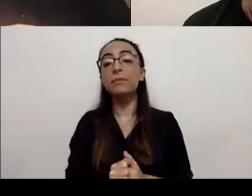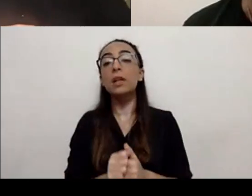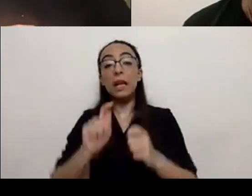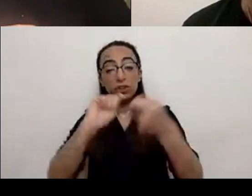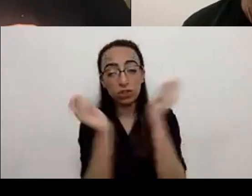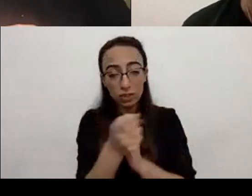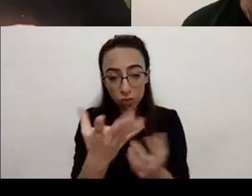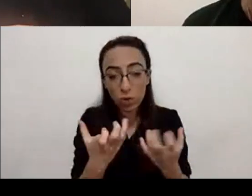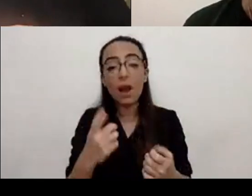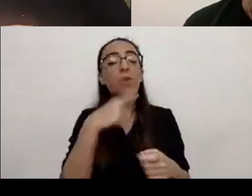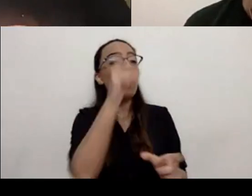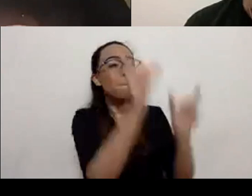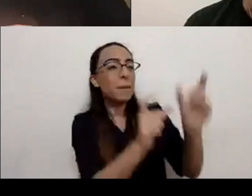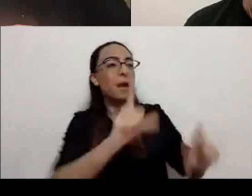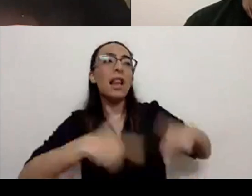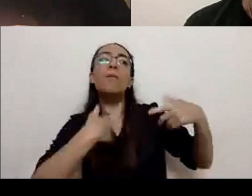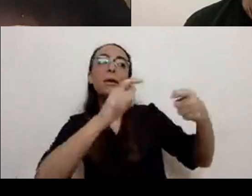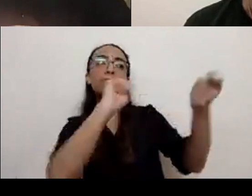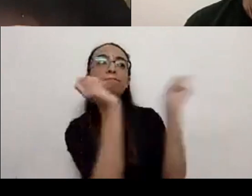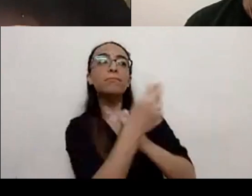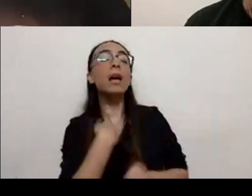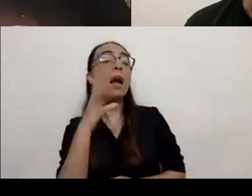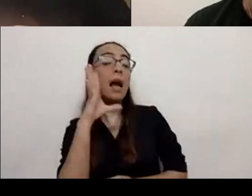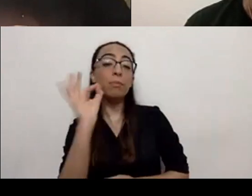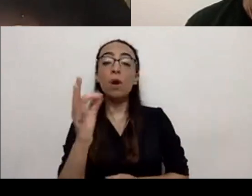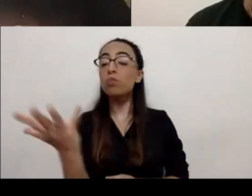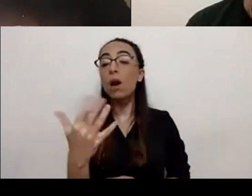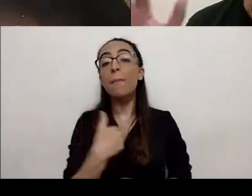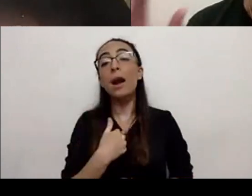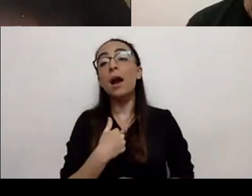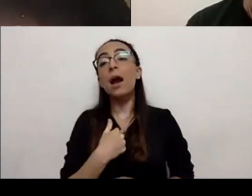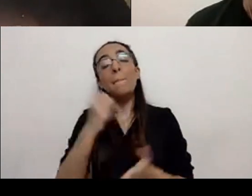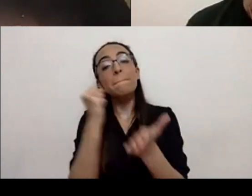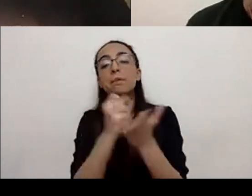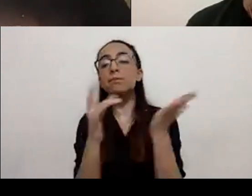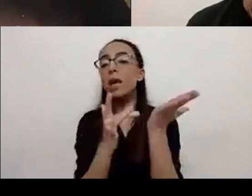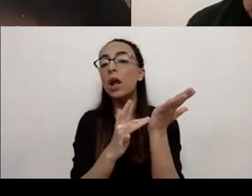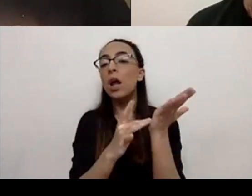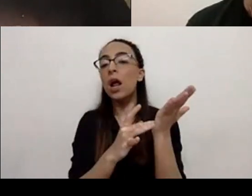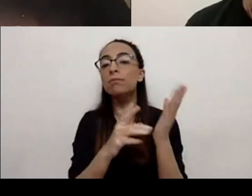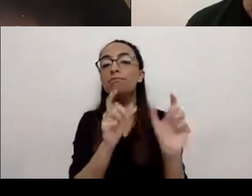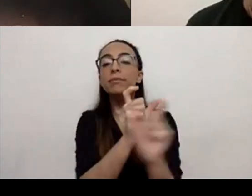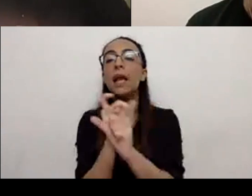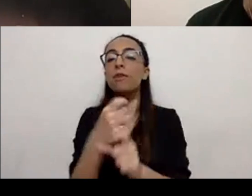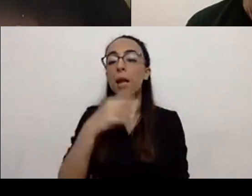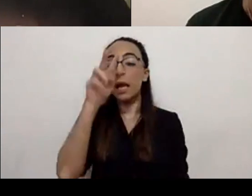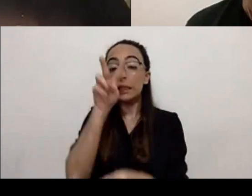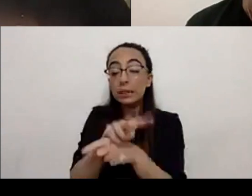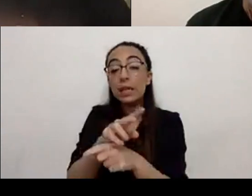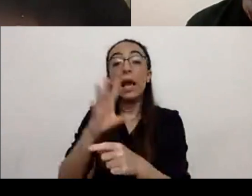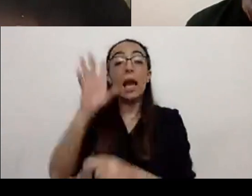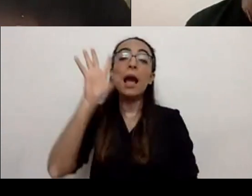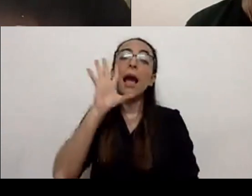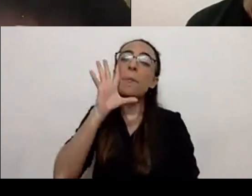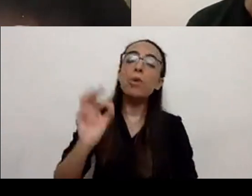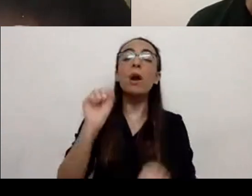change in the lives of people. Then we have to take care of technology wherever it is. And we believe in technology.